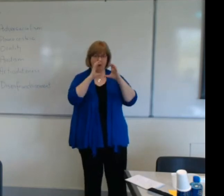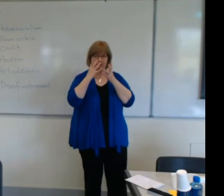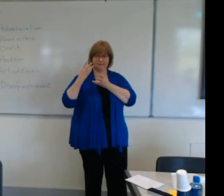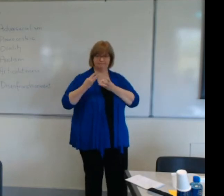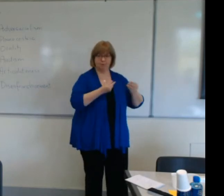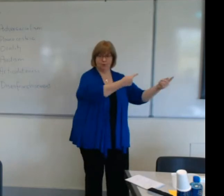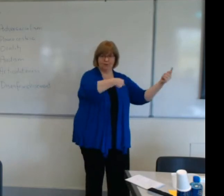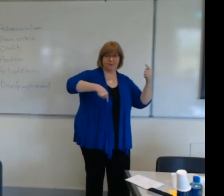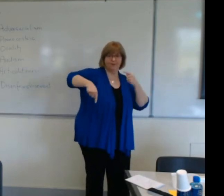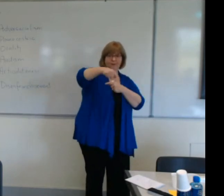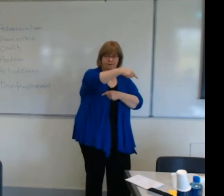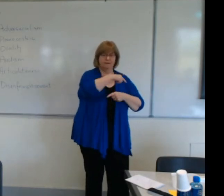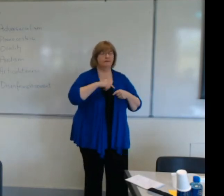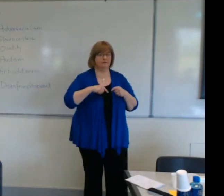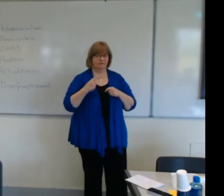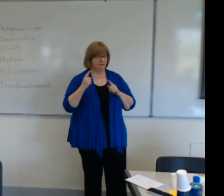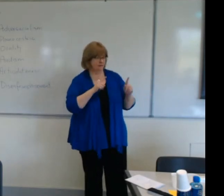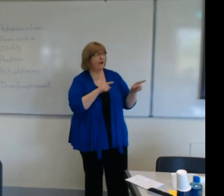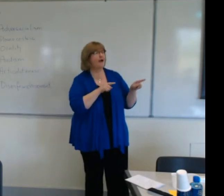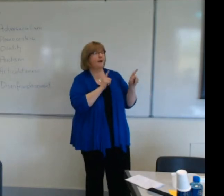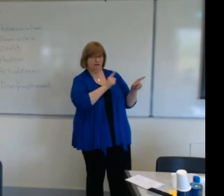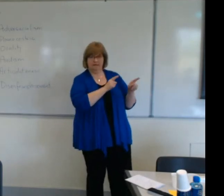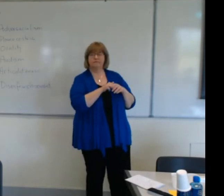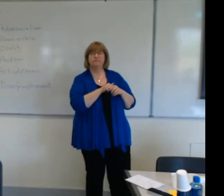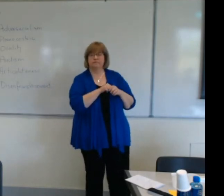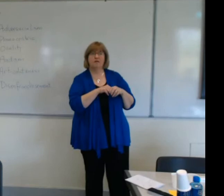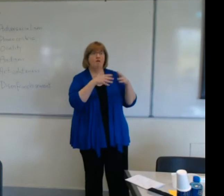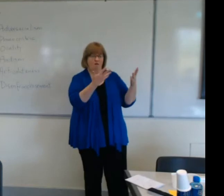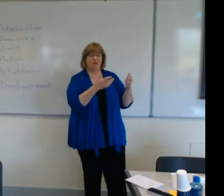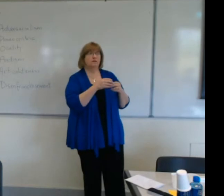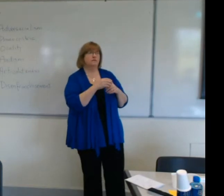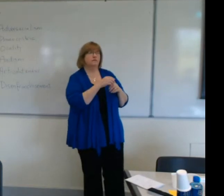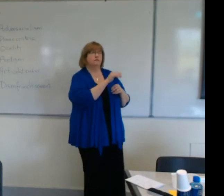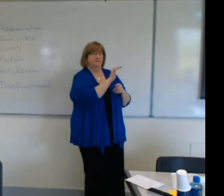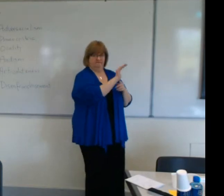interpreter, and so the communication with the police station is far more fluid.